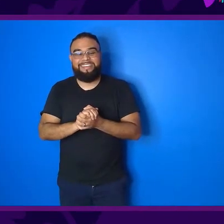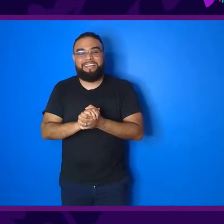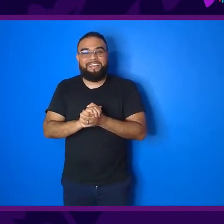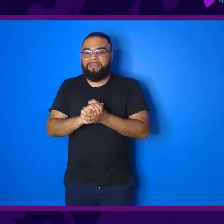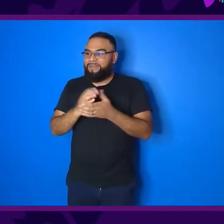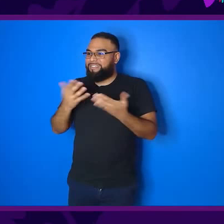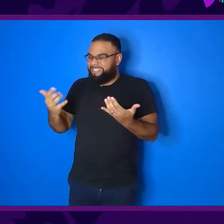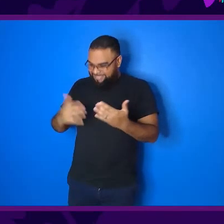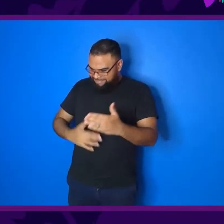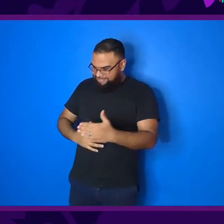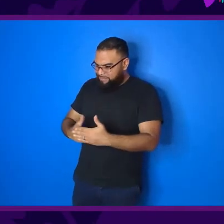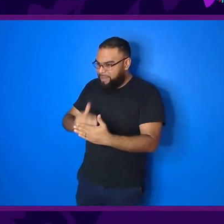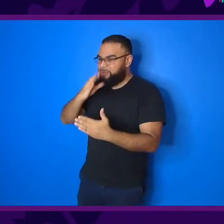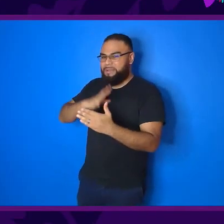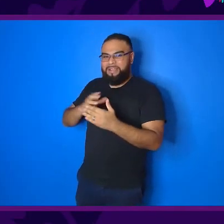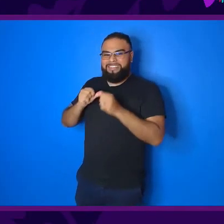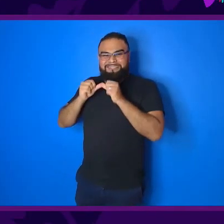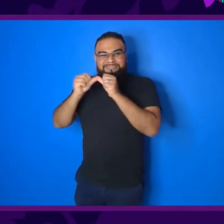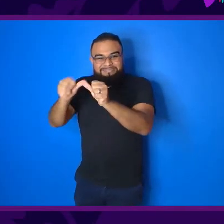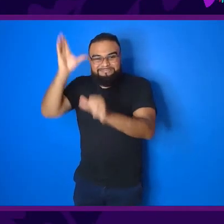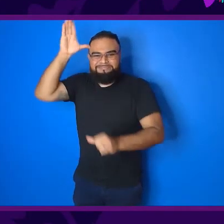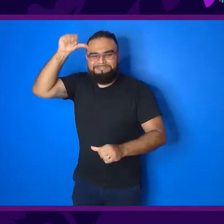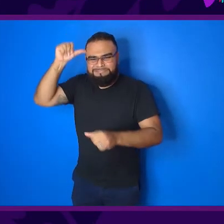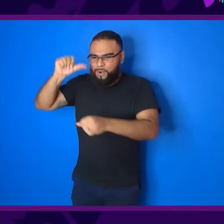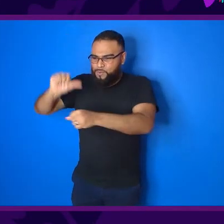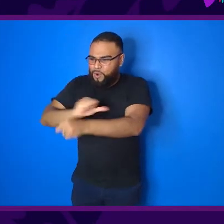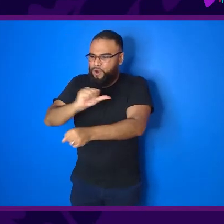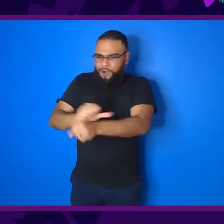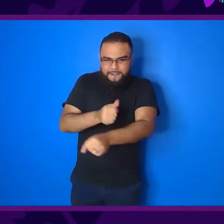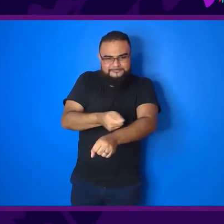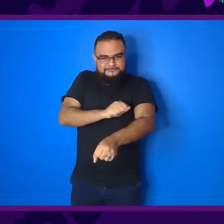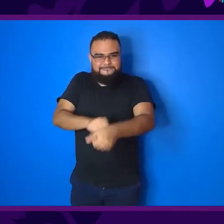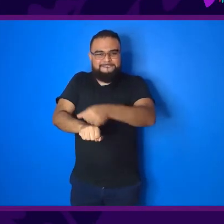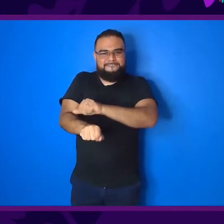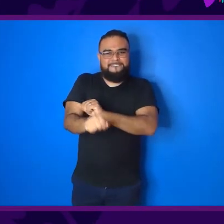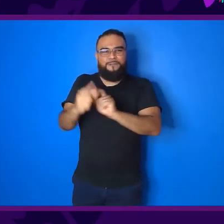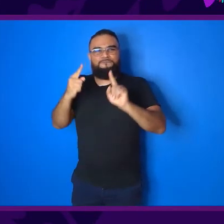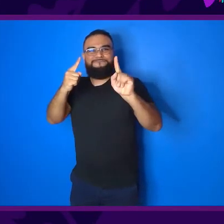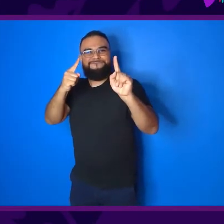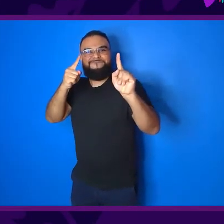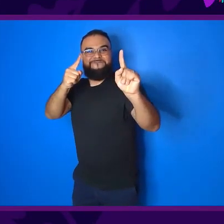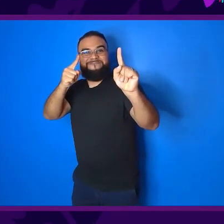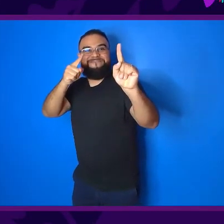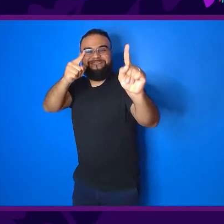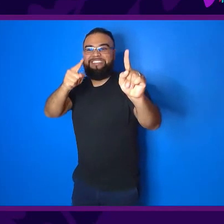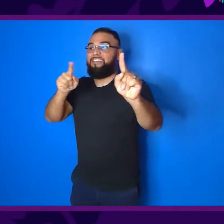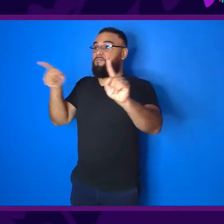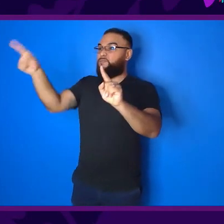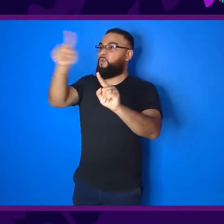make sure that we moved in that legislature